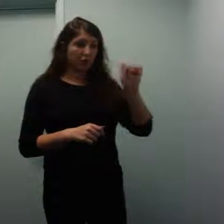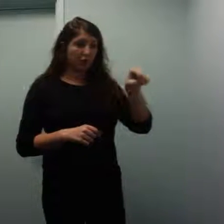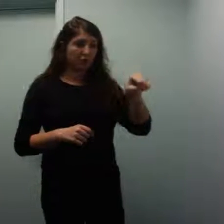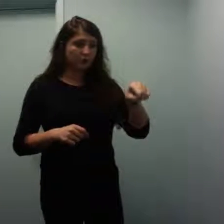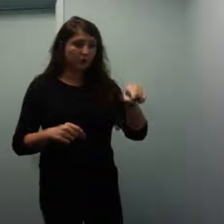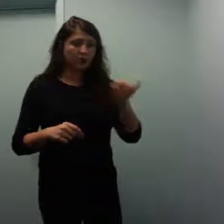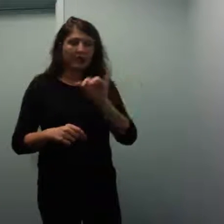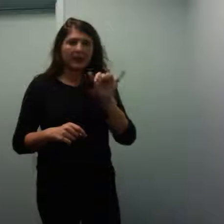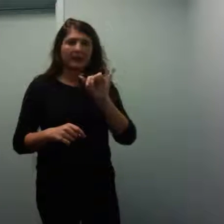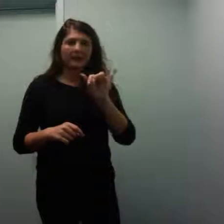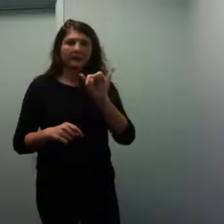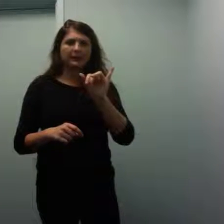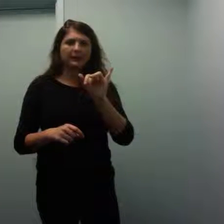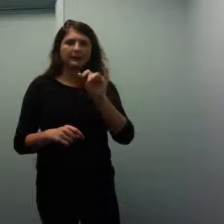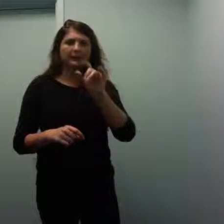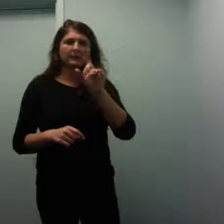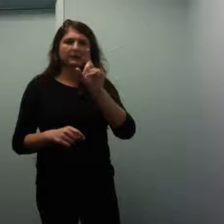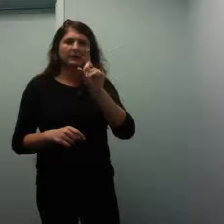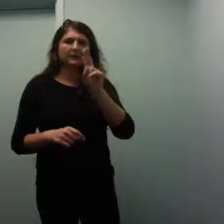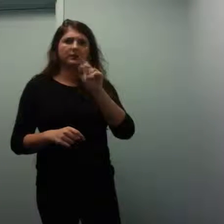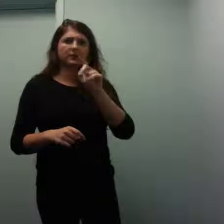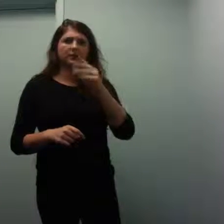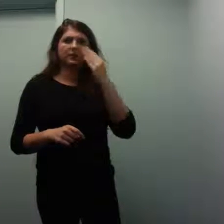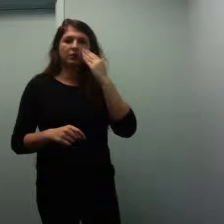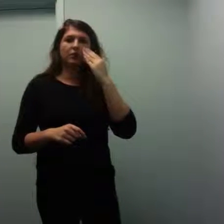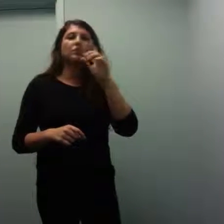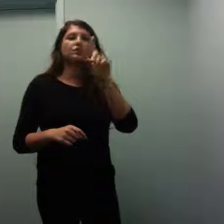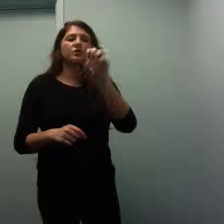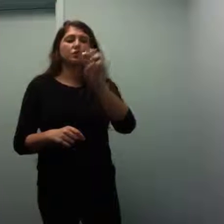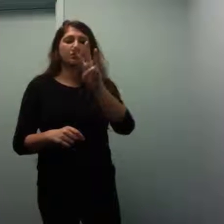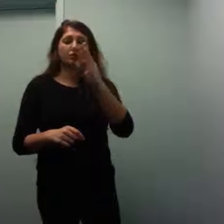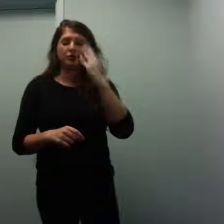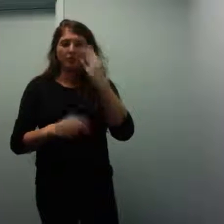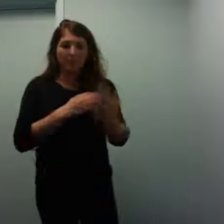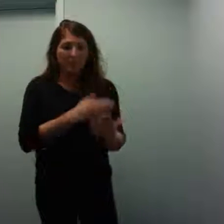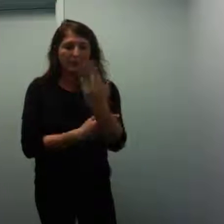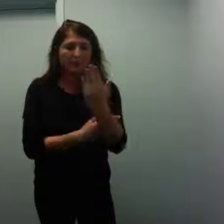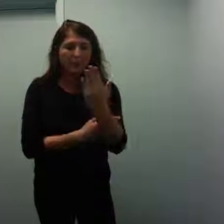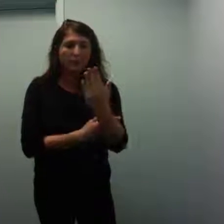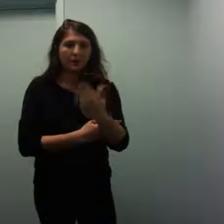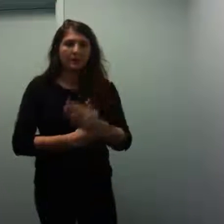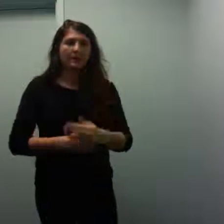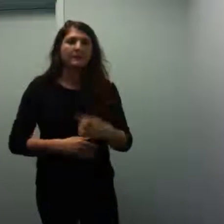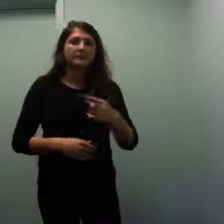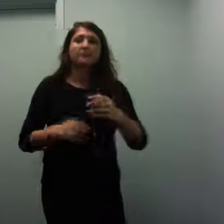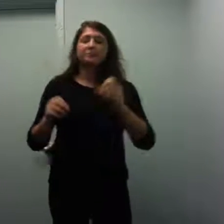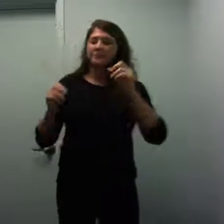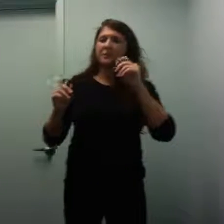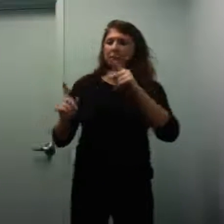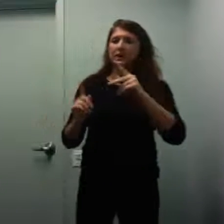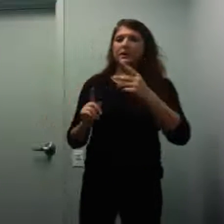dew, in the morning. Okay, dew on the grass. If you happen to get up nice and